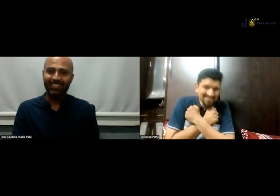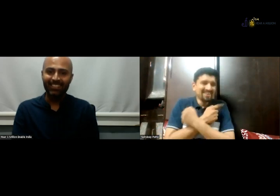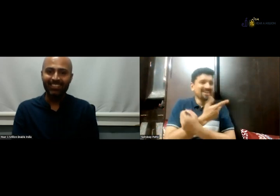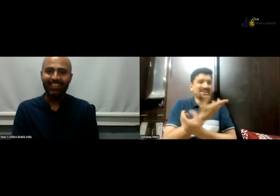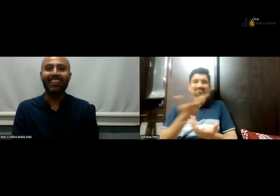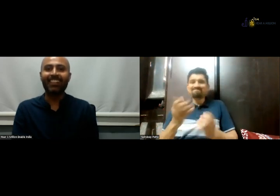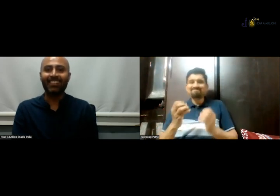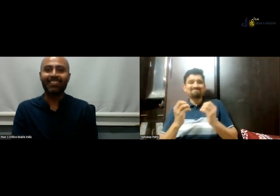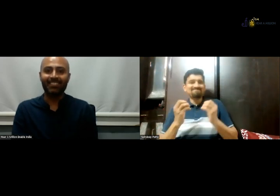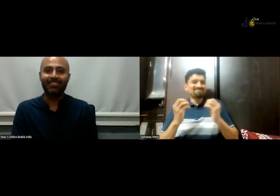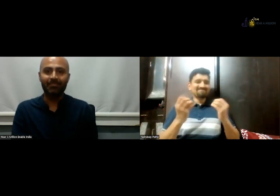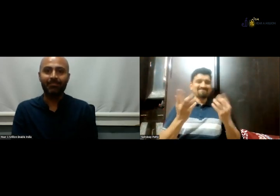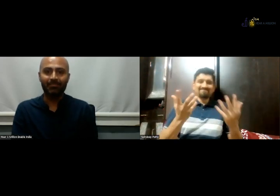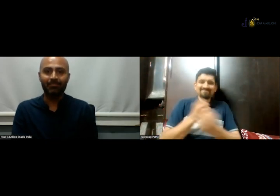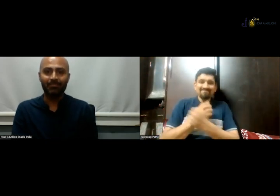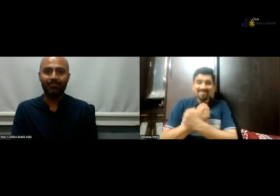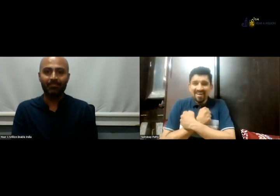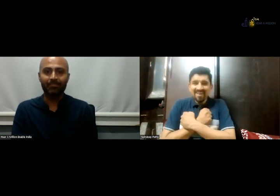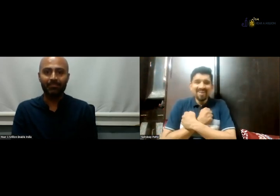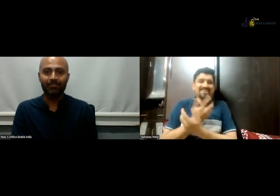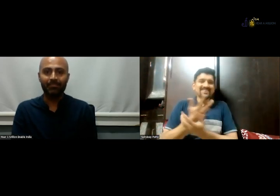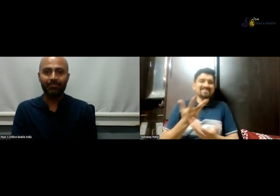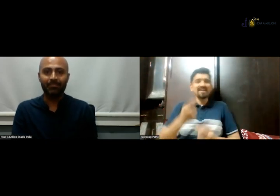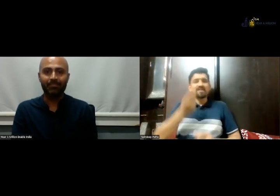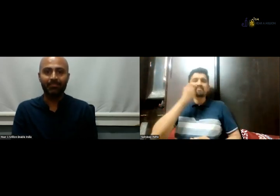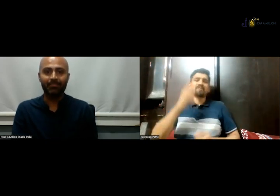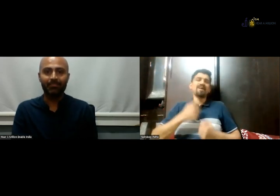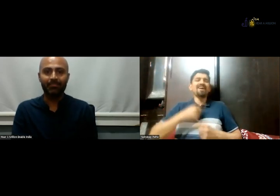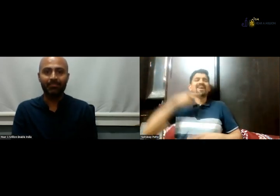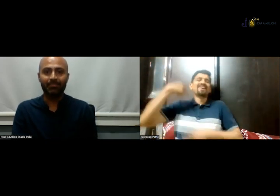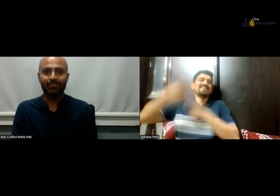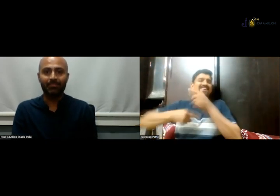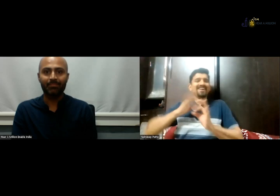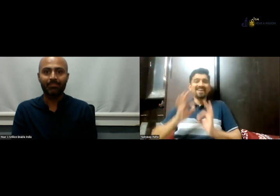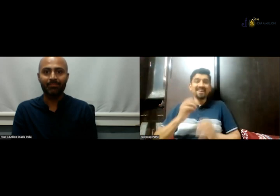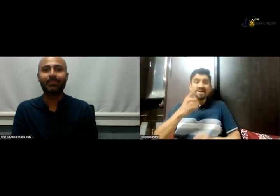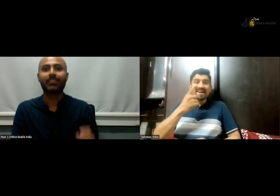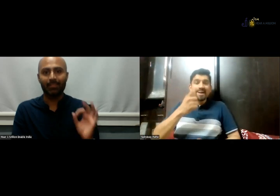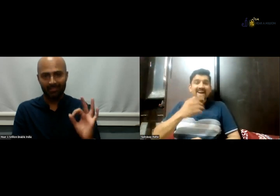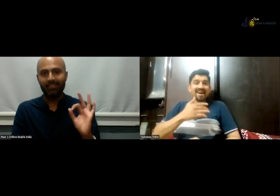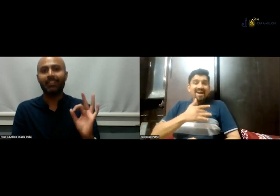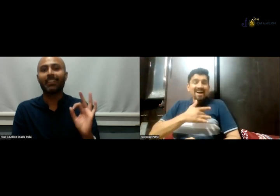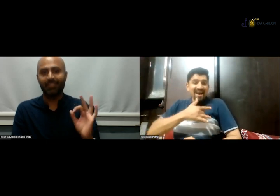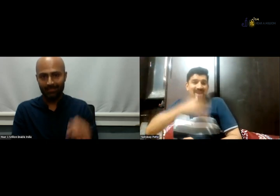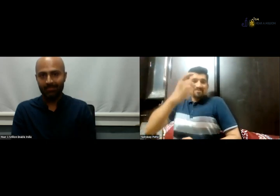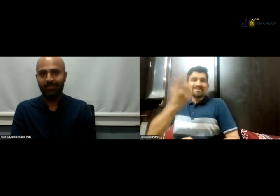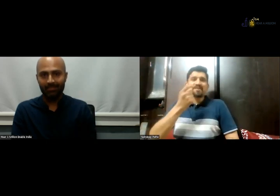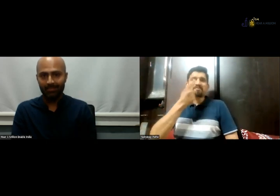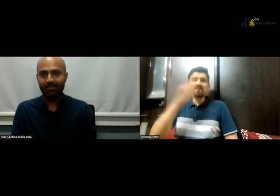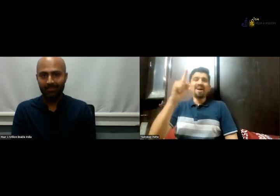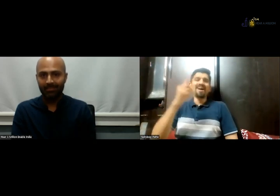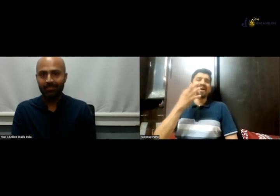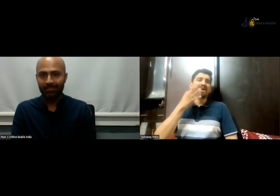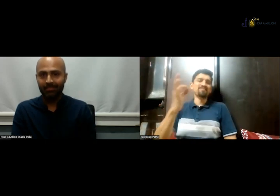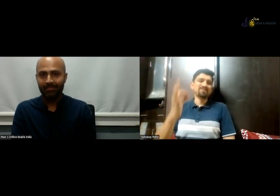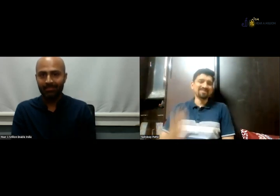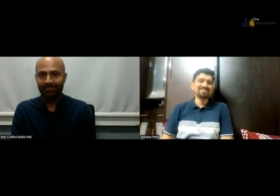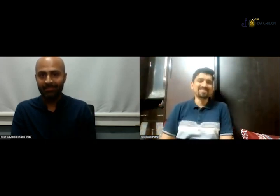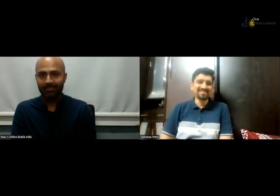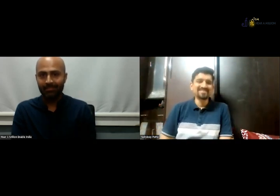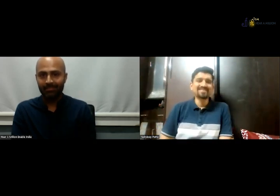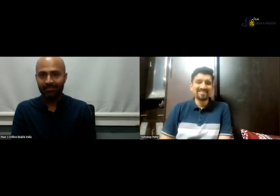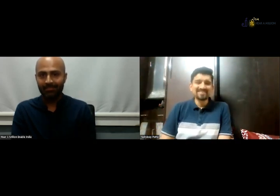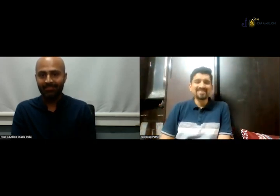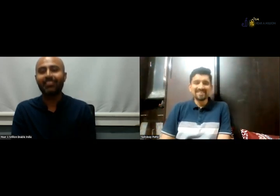because his mother was not here to congratulate him, to appreciate him, you know.